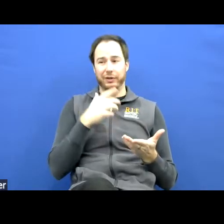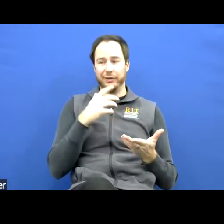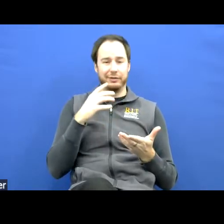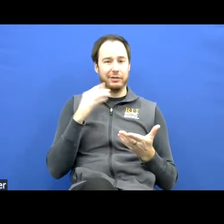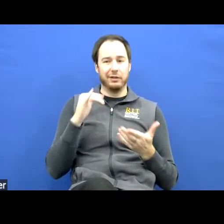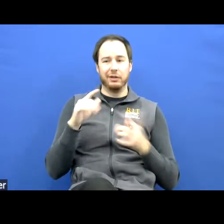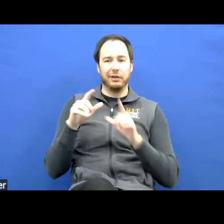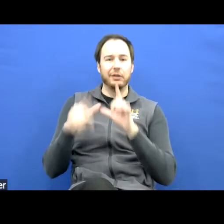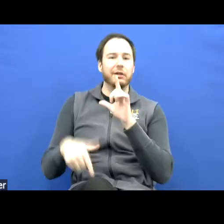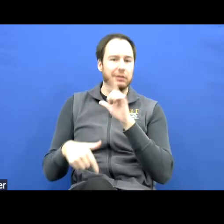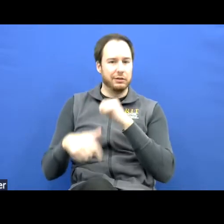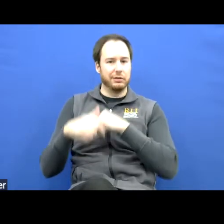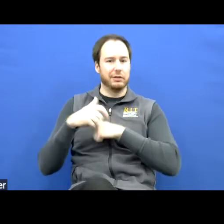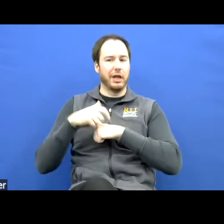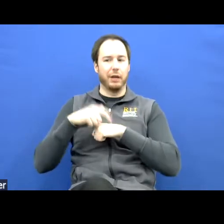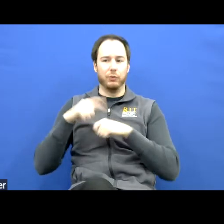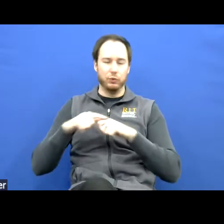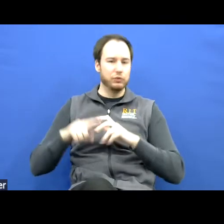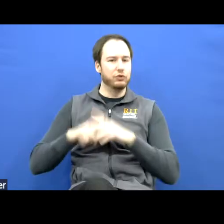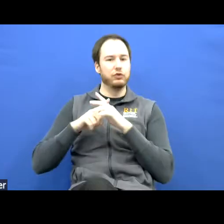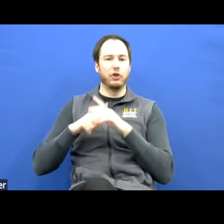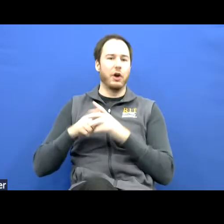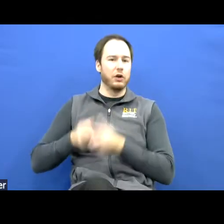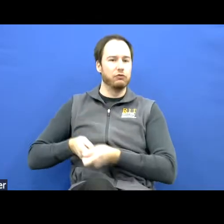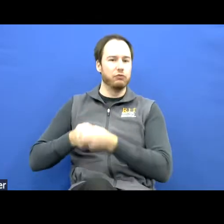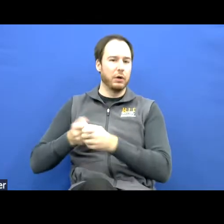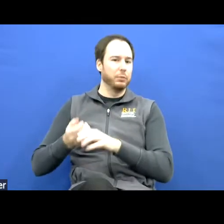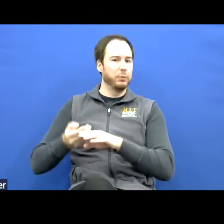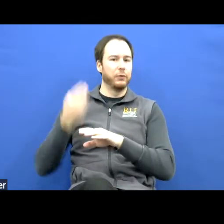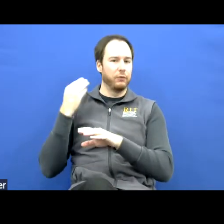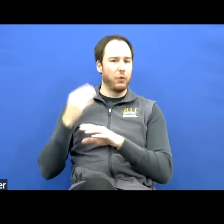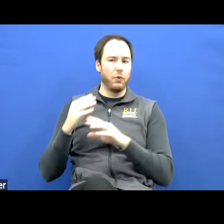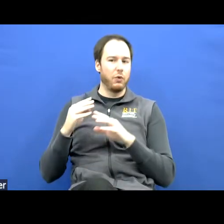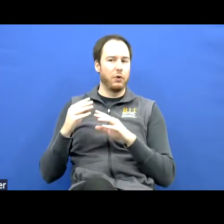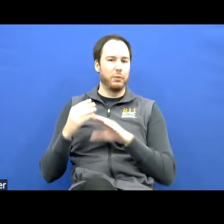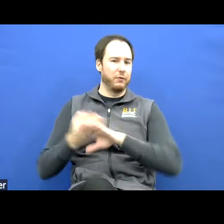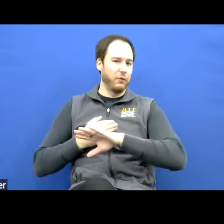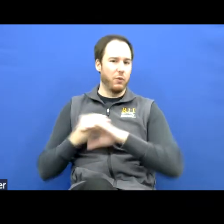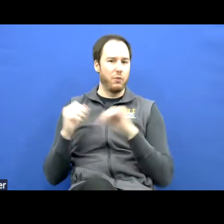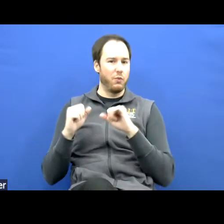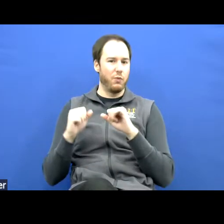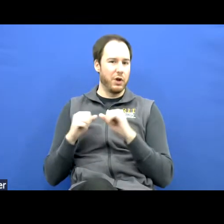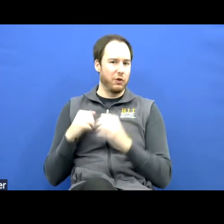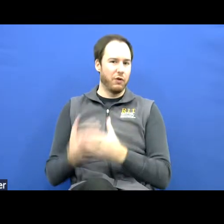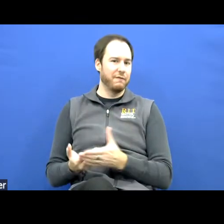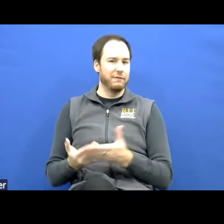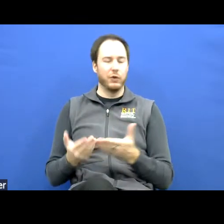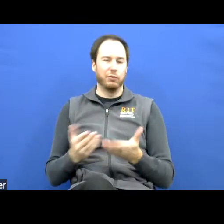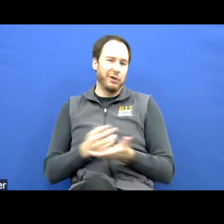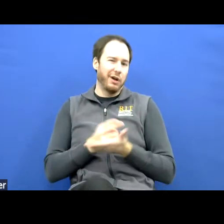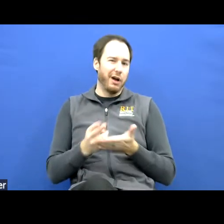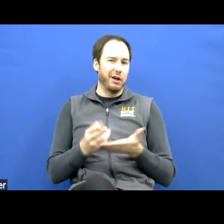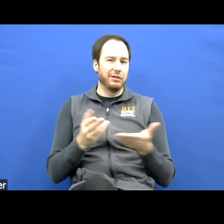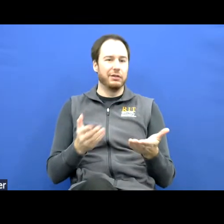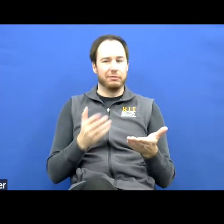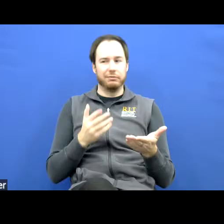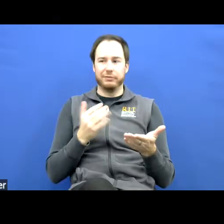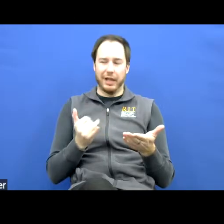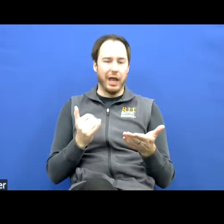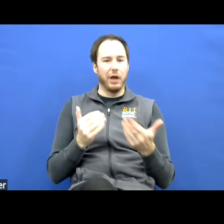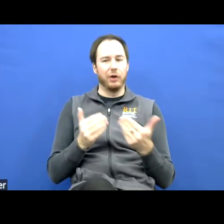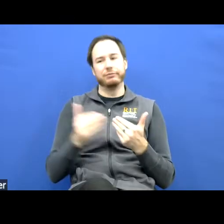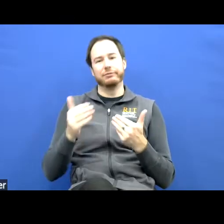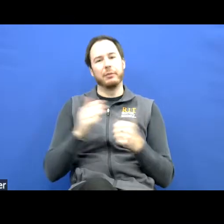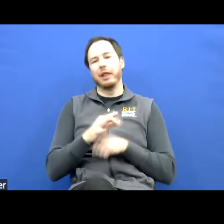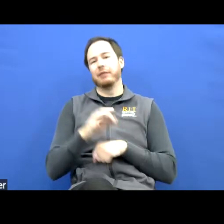window to start construction before the winter. So to be honest, we have plenty of time. So our